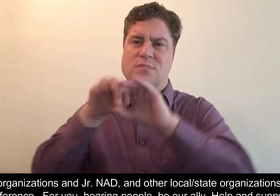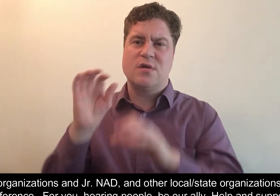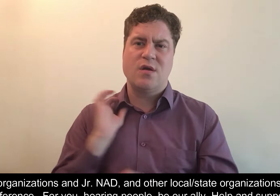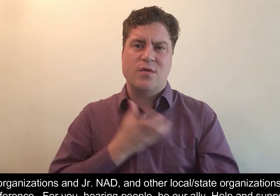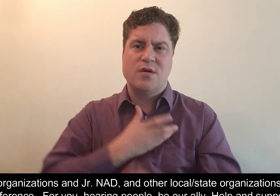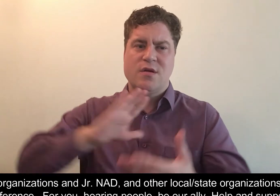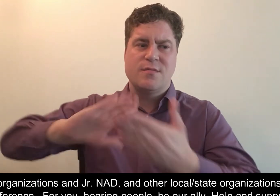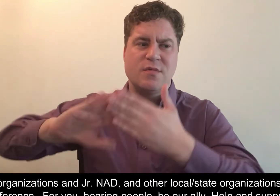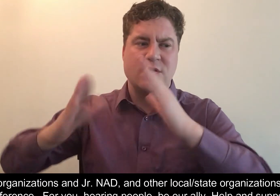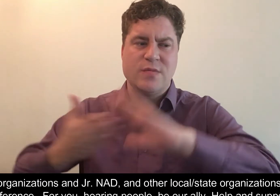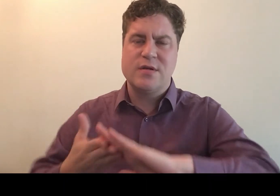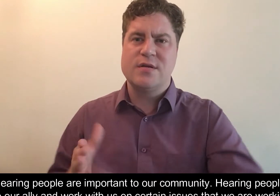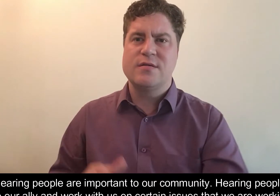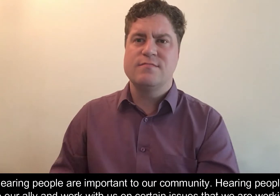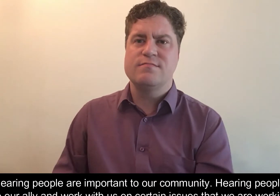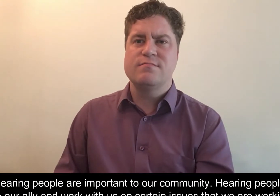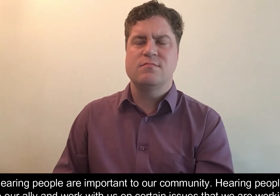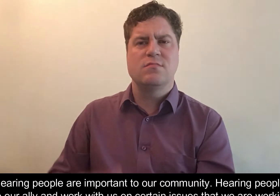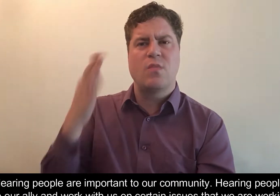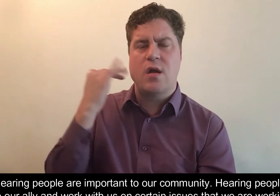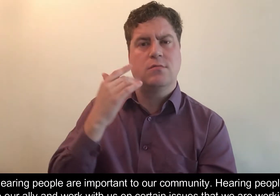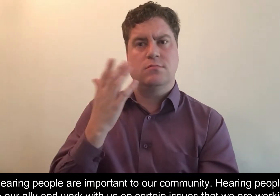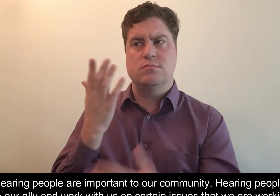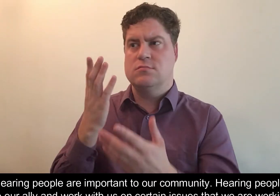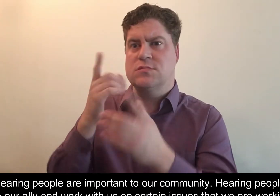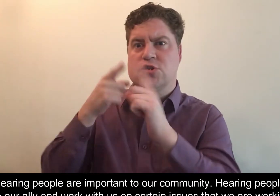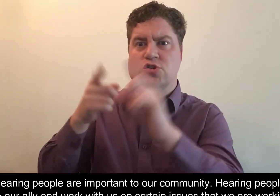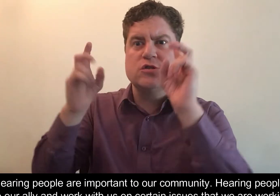involved. Hearing people are so important to our community